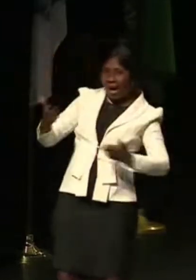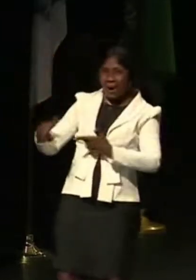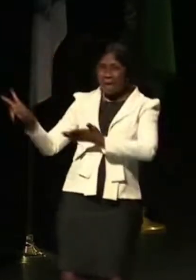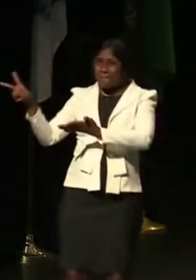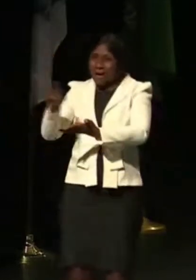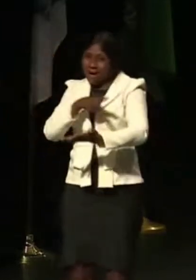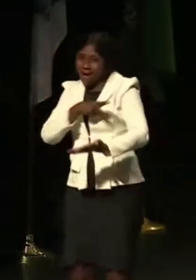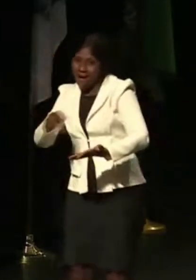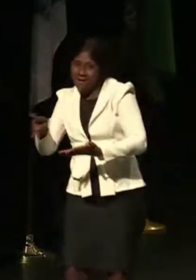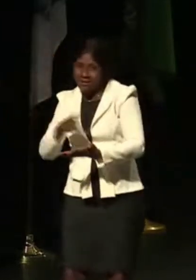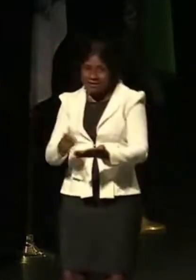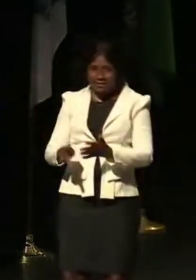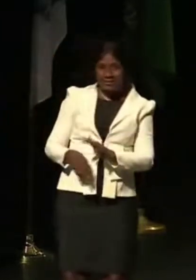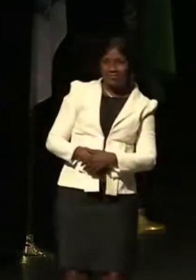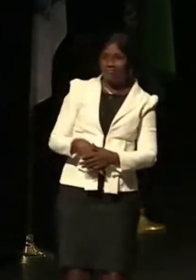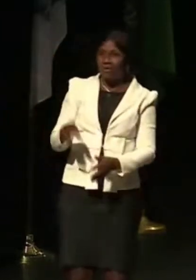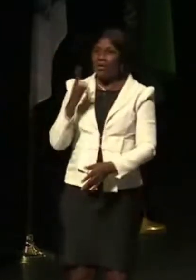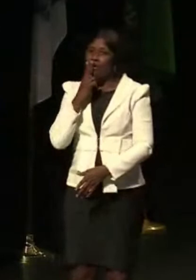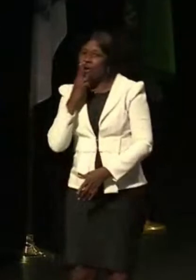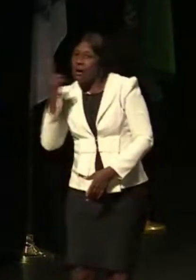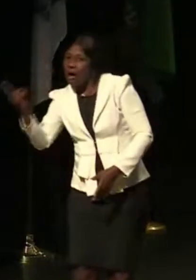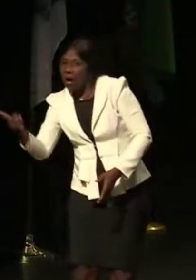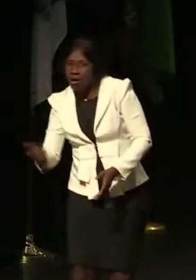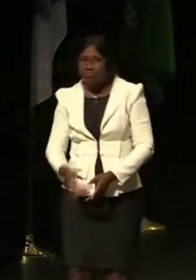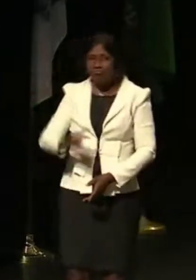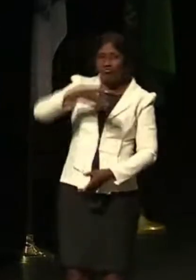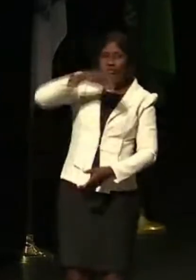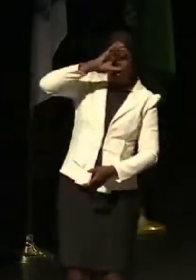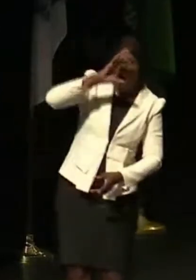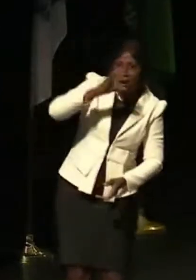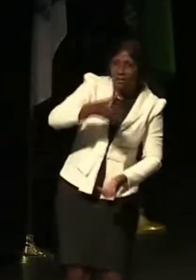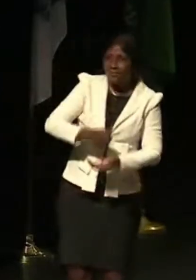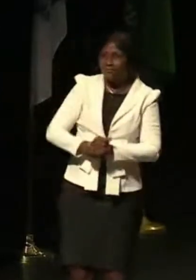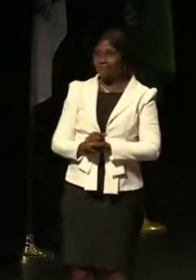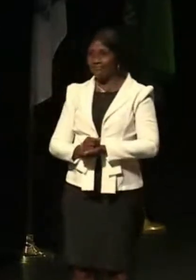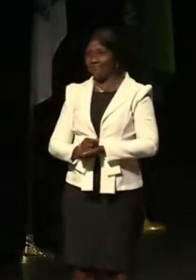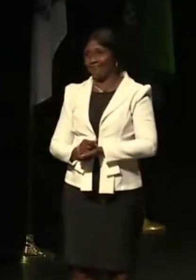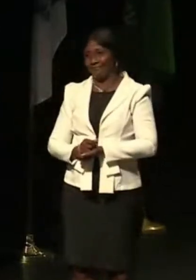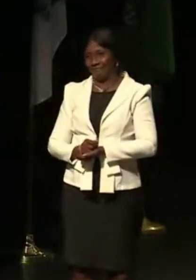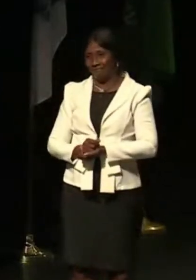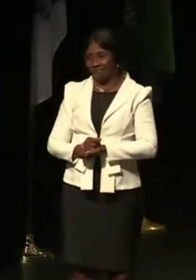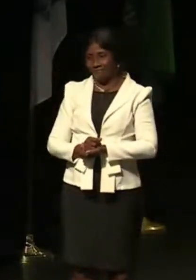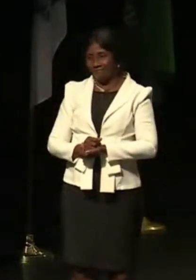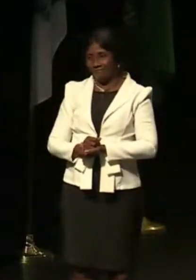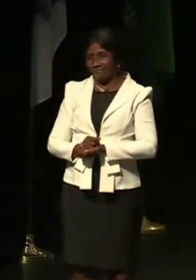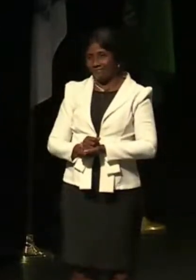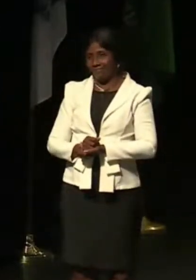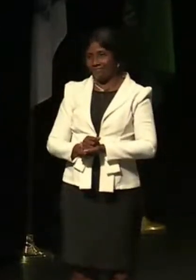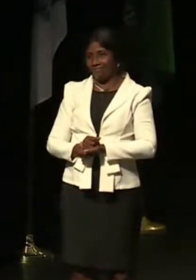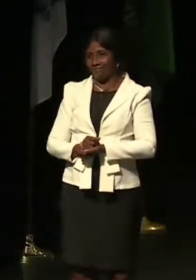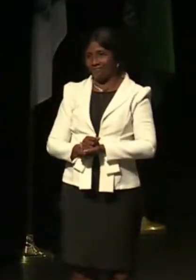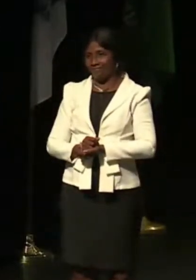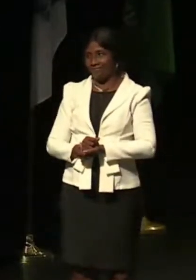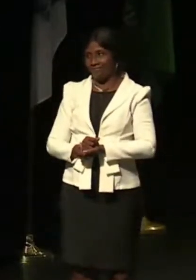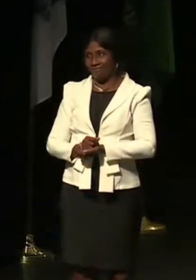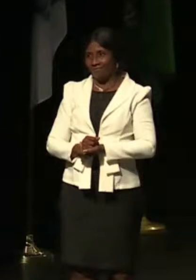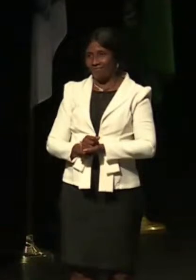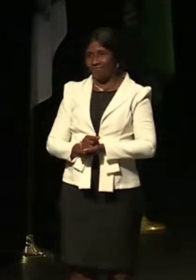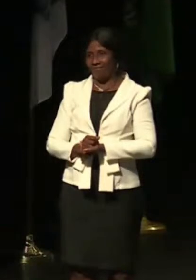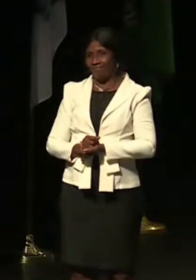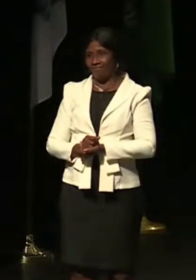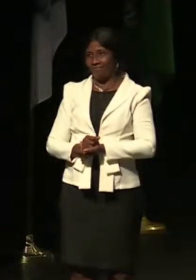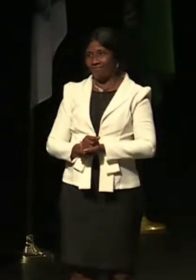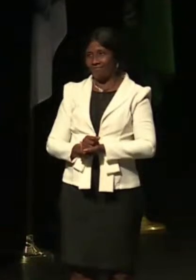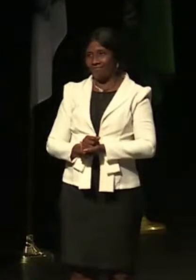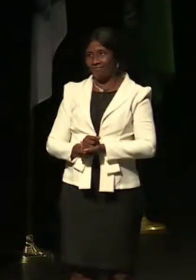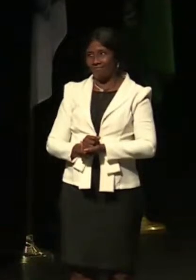fun. It is that we've gone to a culture of nakedness and indecency. Jam naked